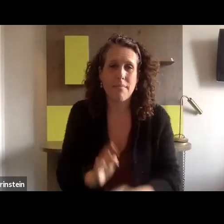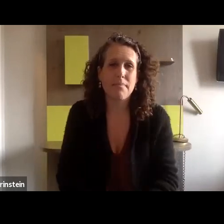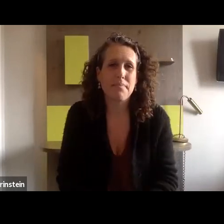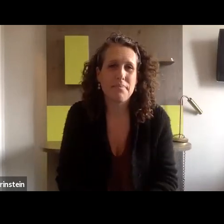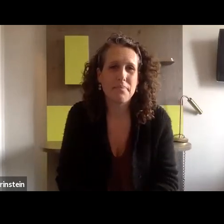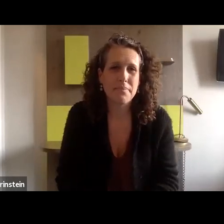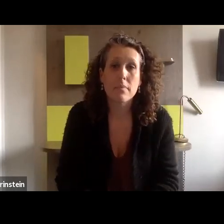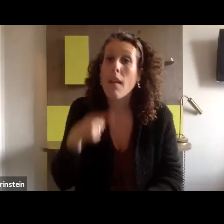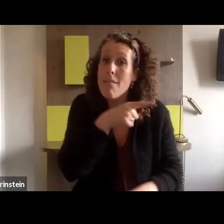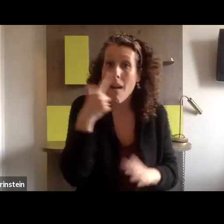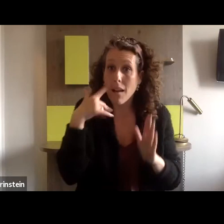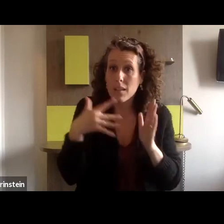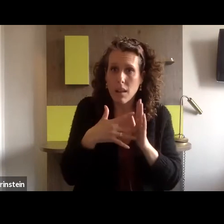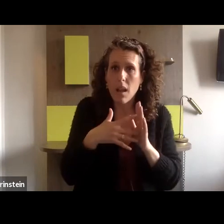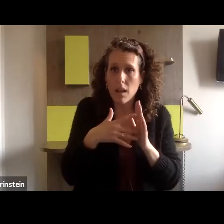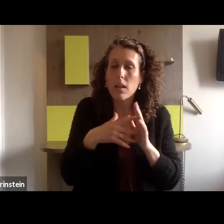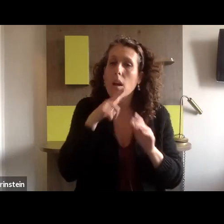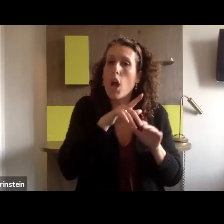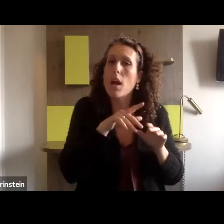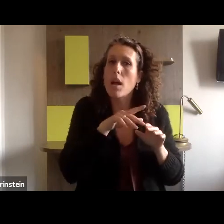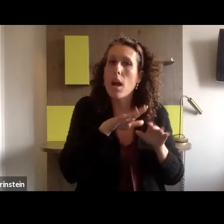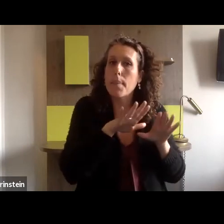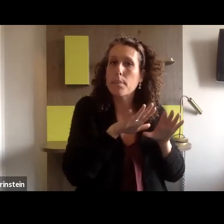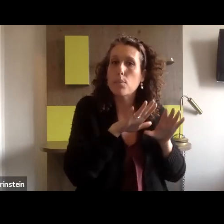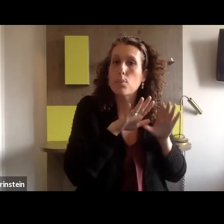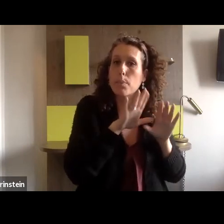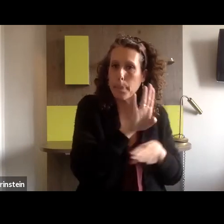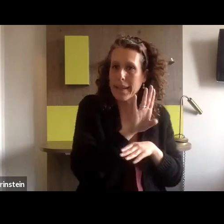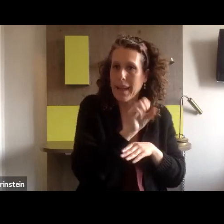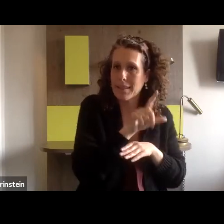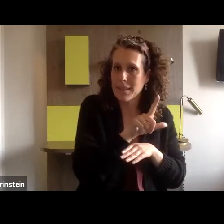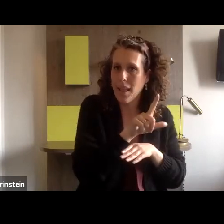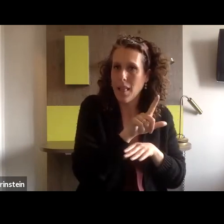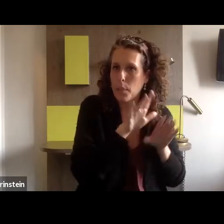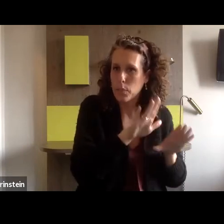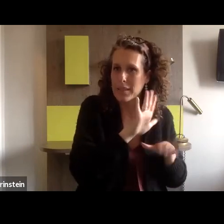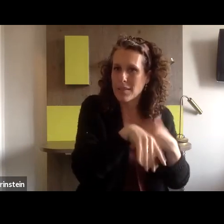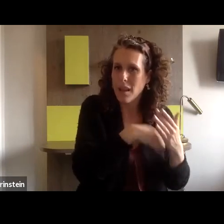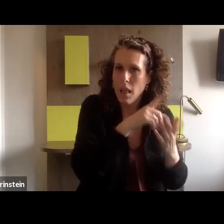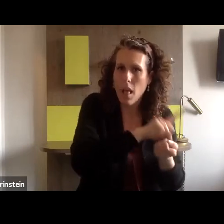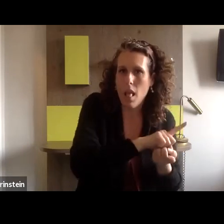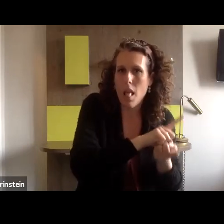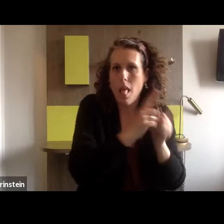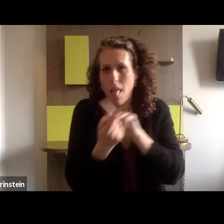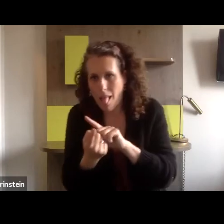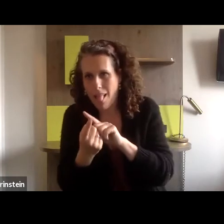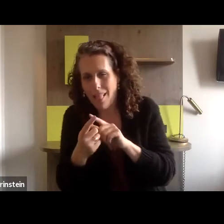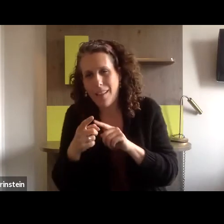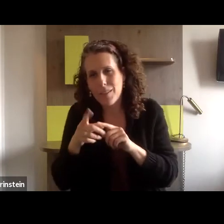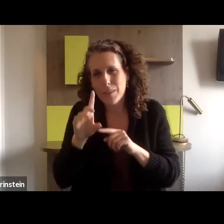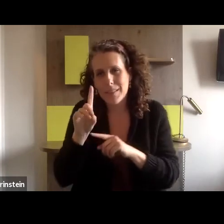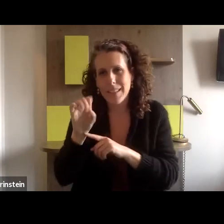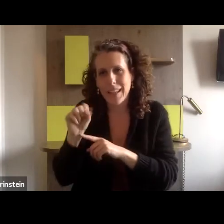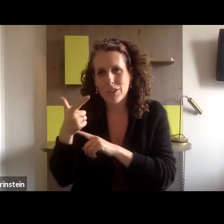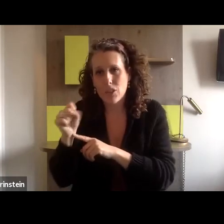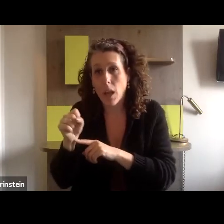The test has been adapted from British to German Sign Language. So what we did is not just doing a translation.